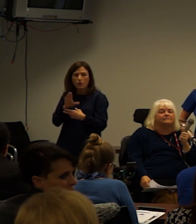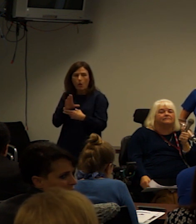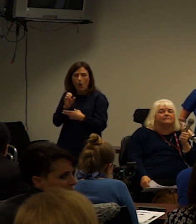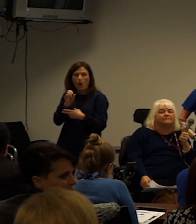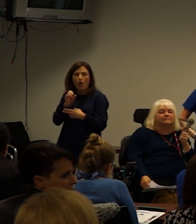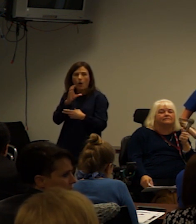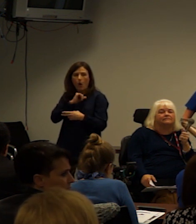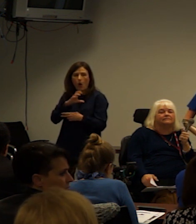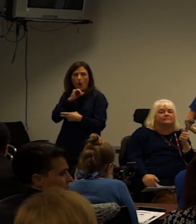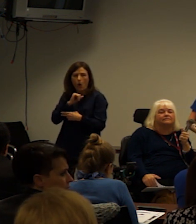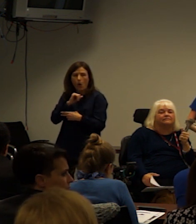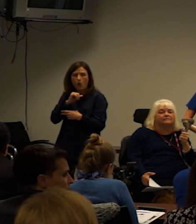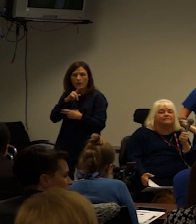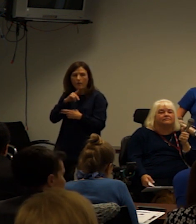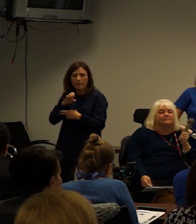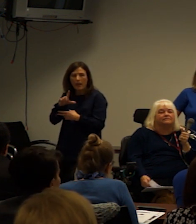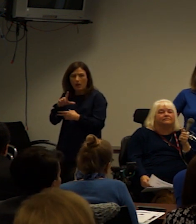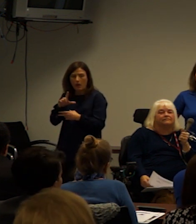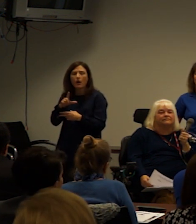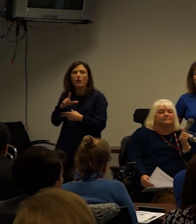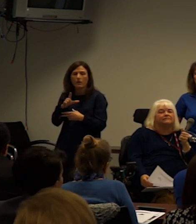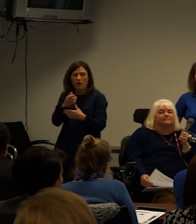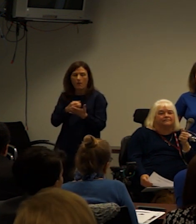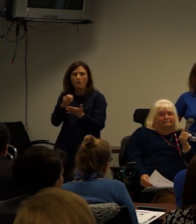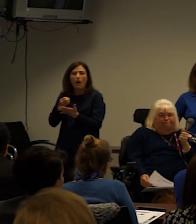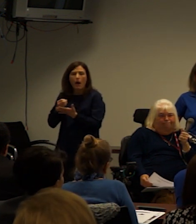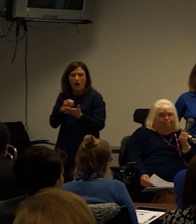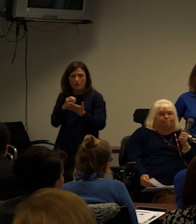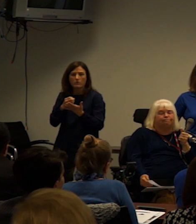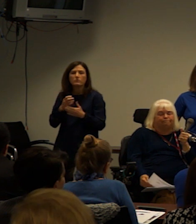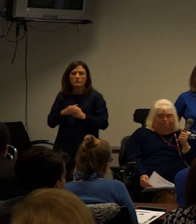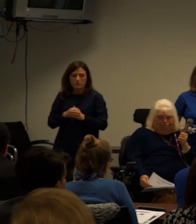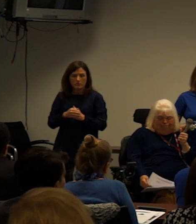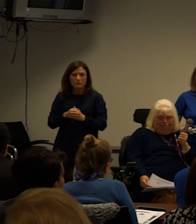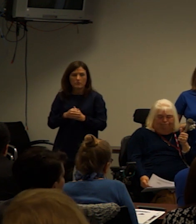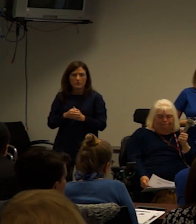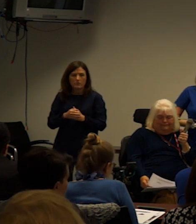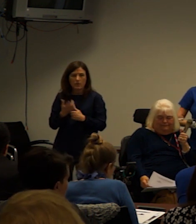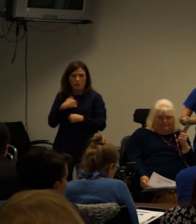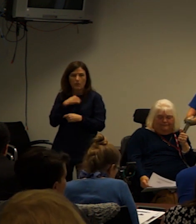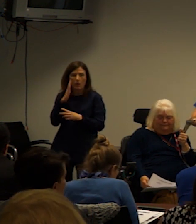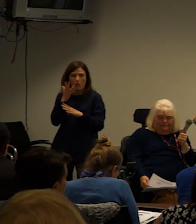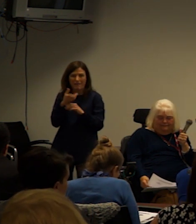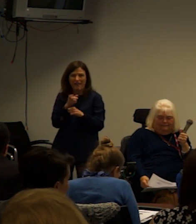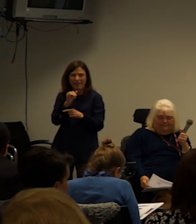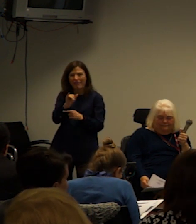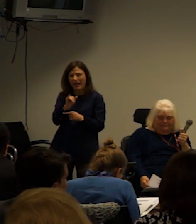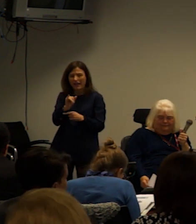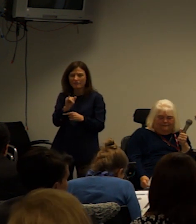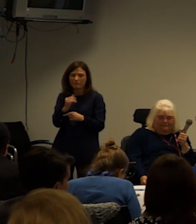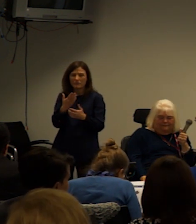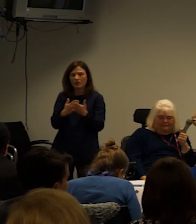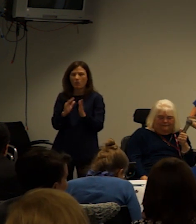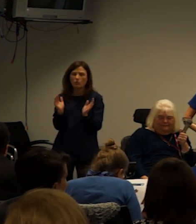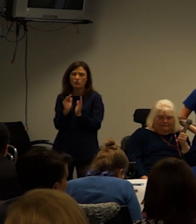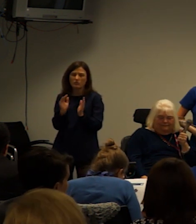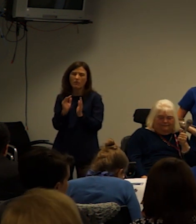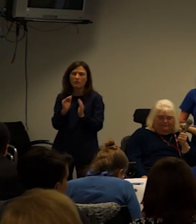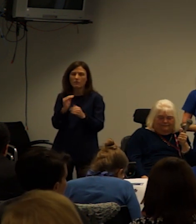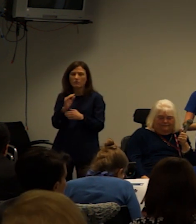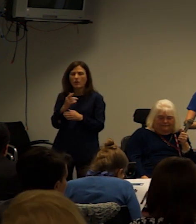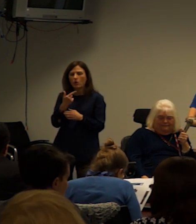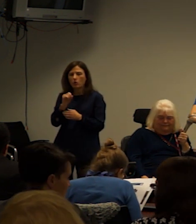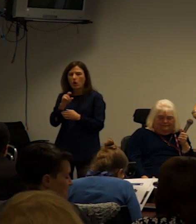That's right. Yep, keep your pill bottle and put, that's right. So we're going to get some of those little go kits with Pam's